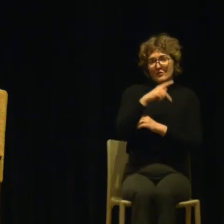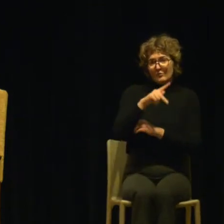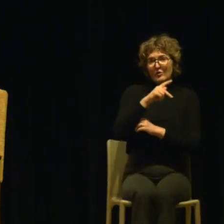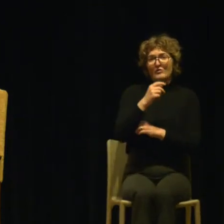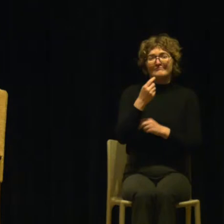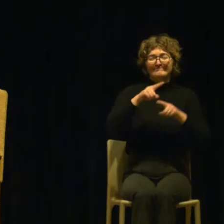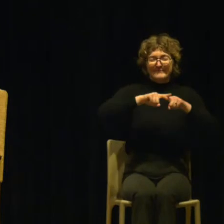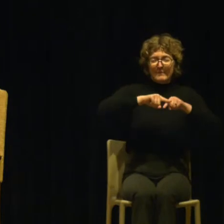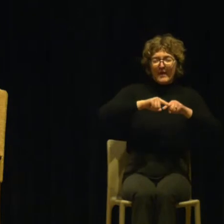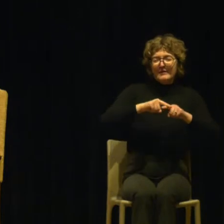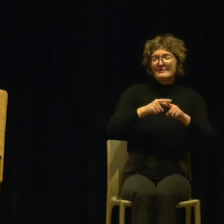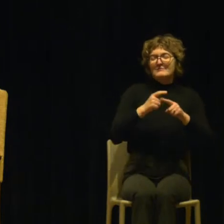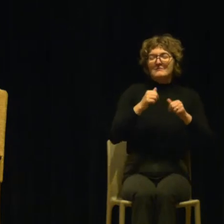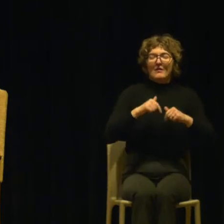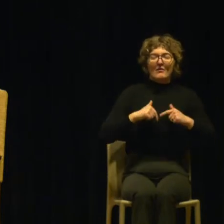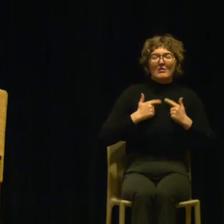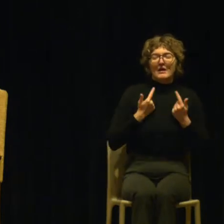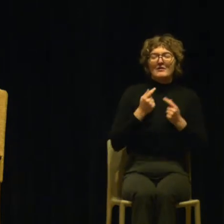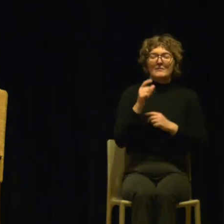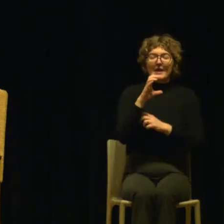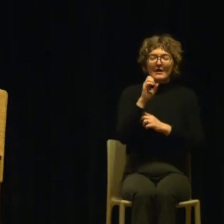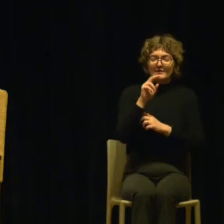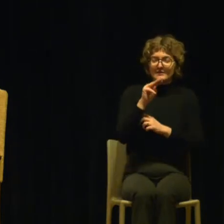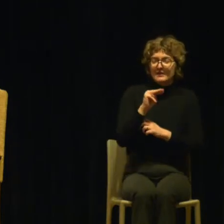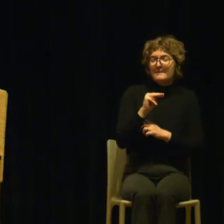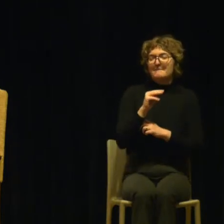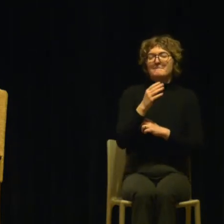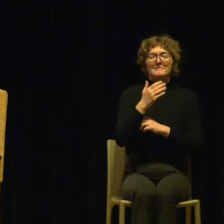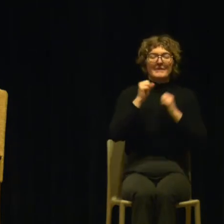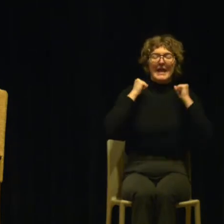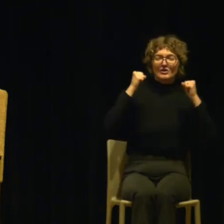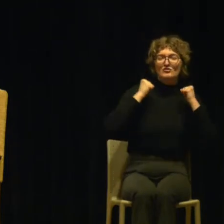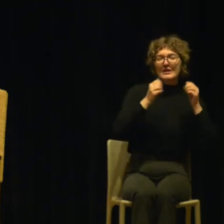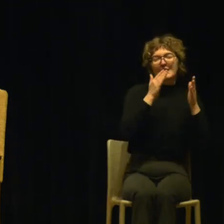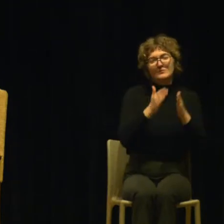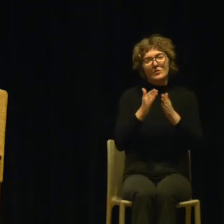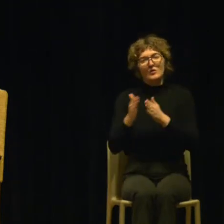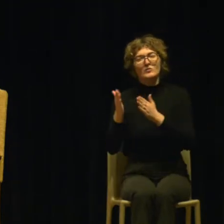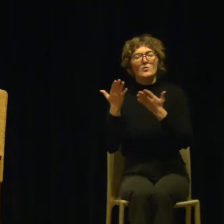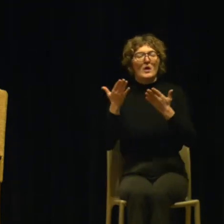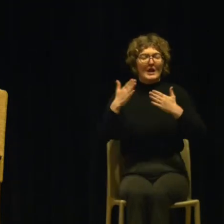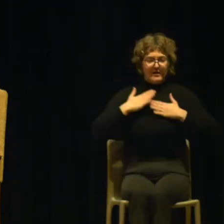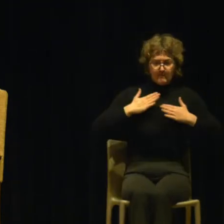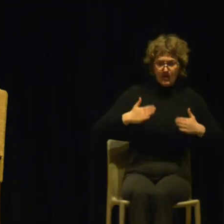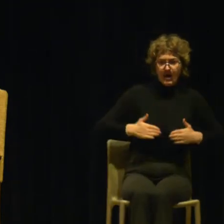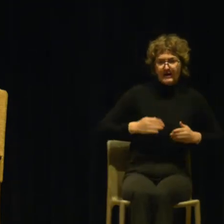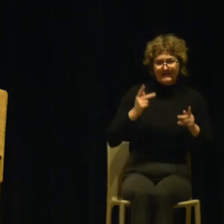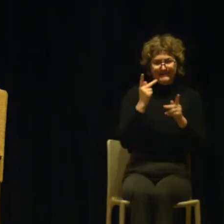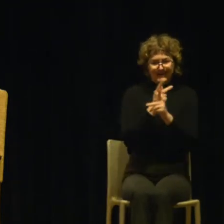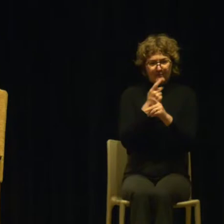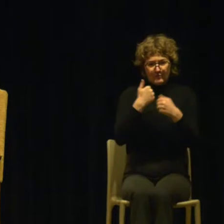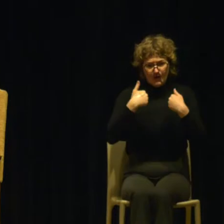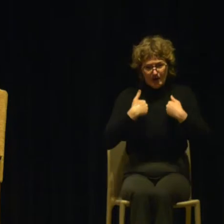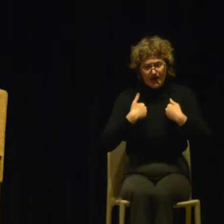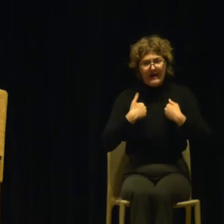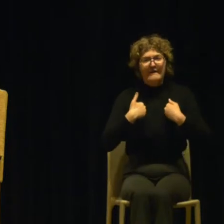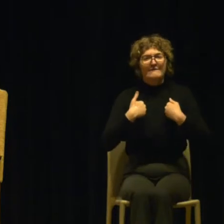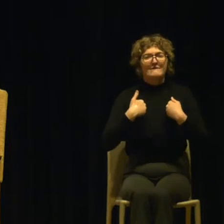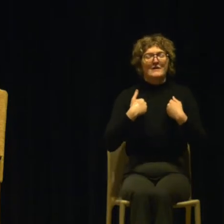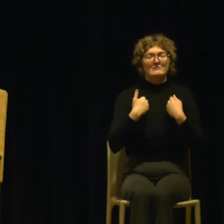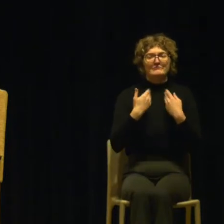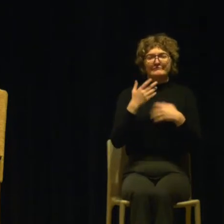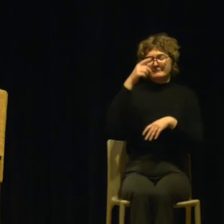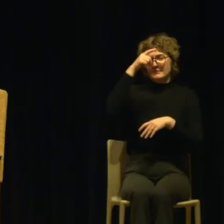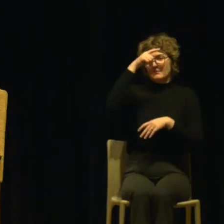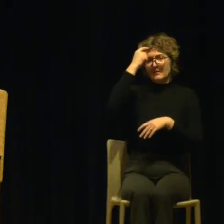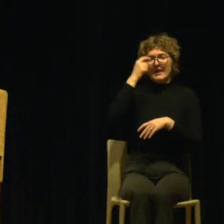those things, your lifetime calcium, what's your exercise been, what frame do you have? Because a Black woman